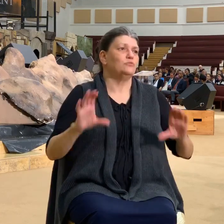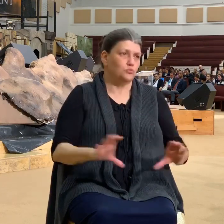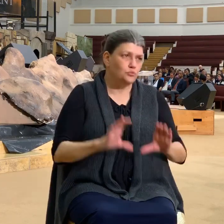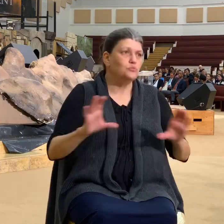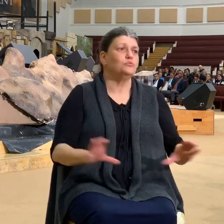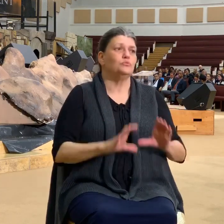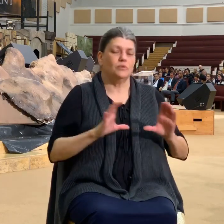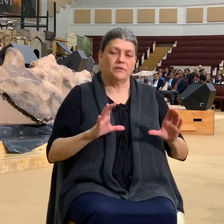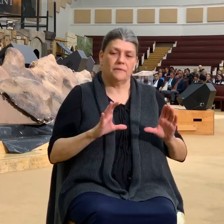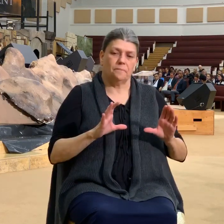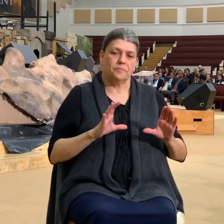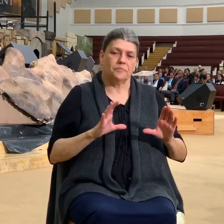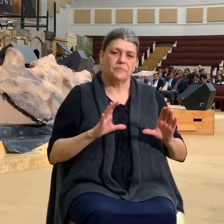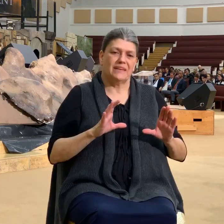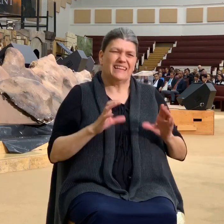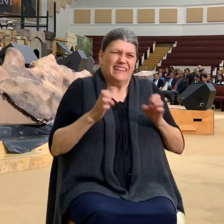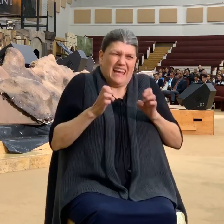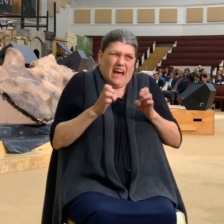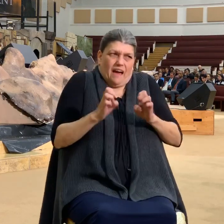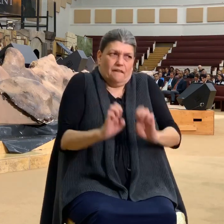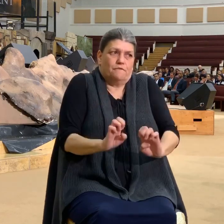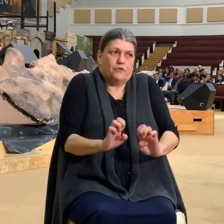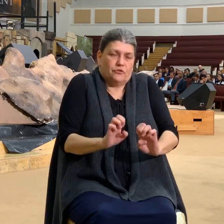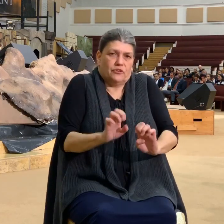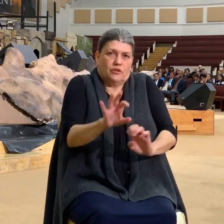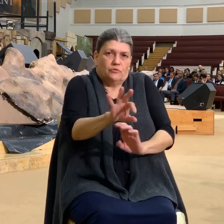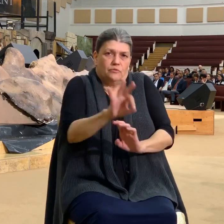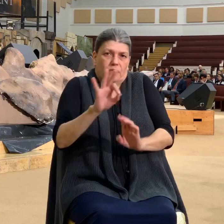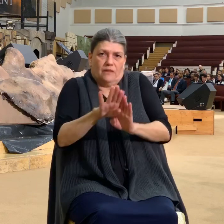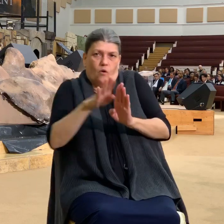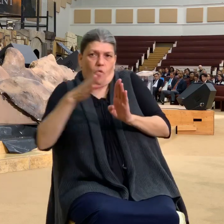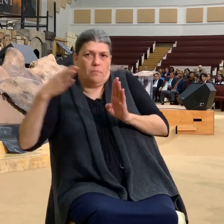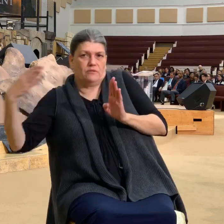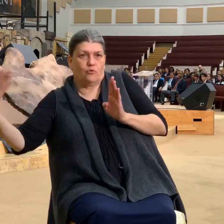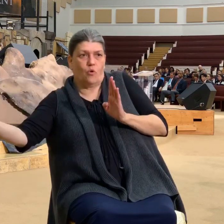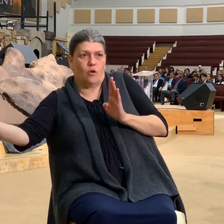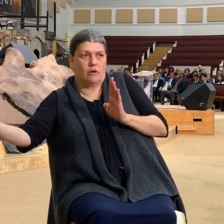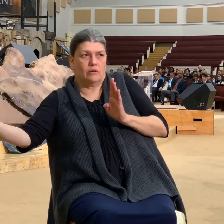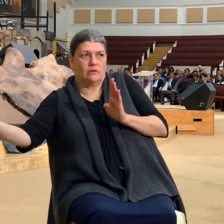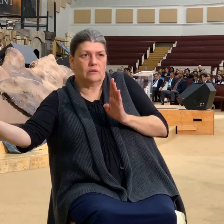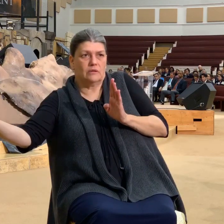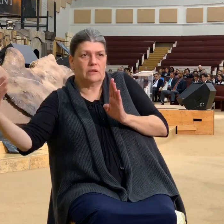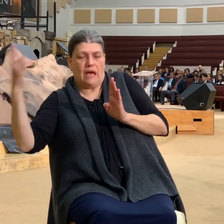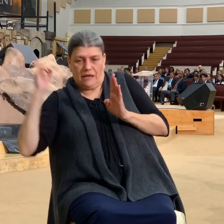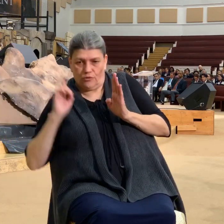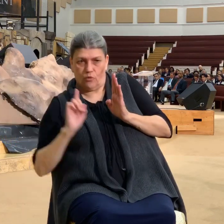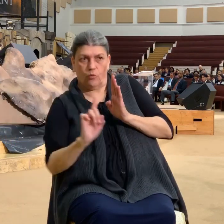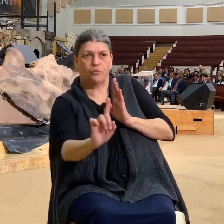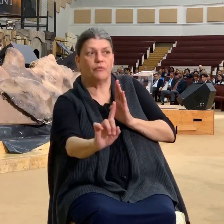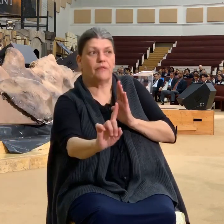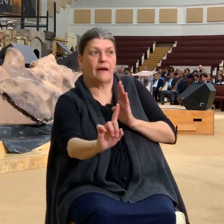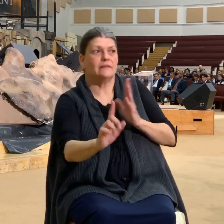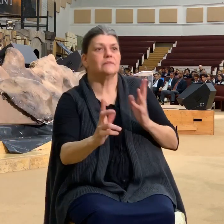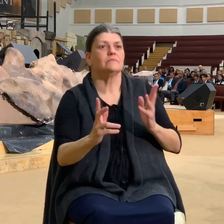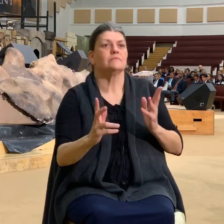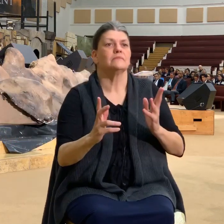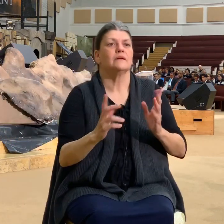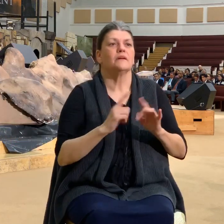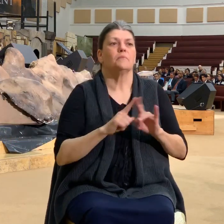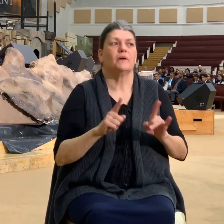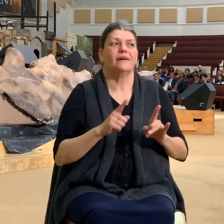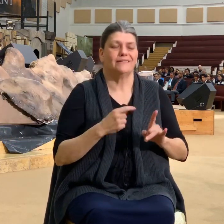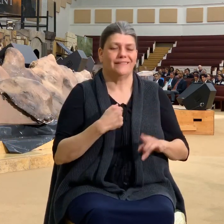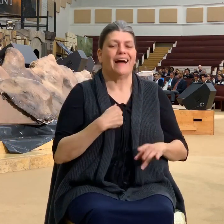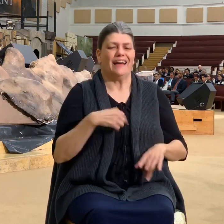the effort to find the open door and walk through that open door. But here's what I have